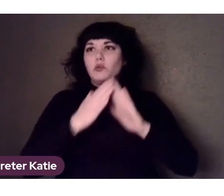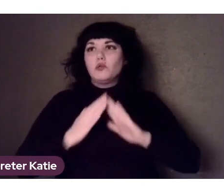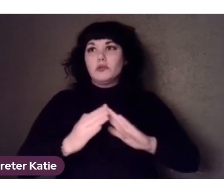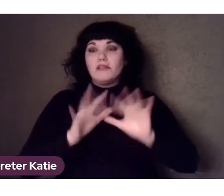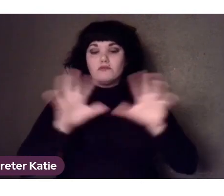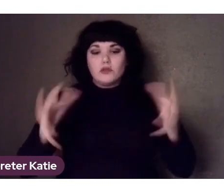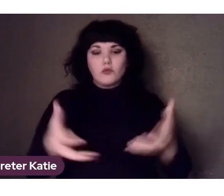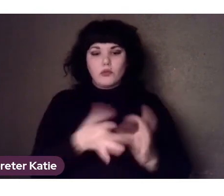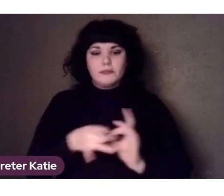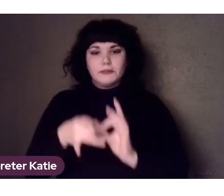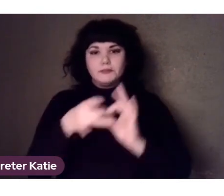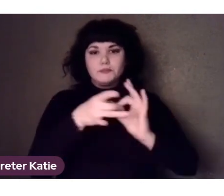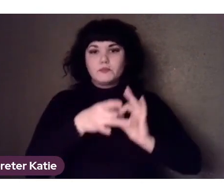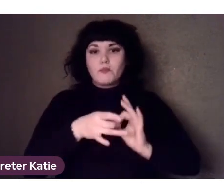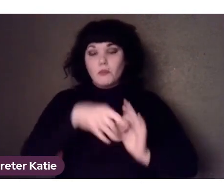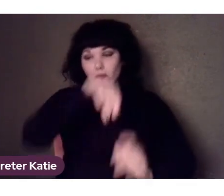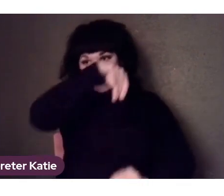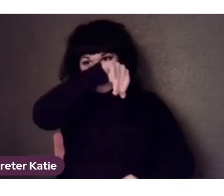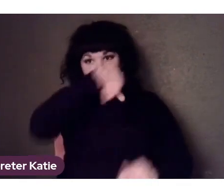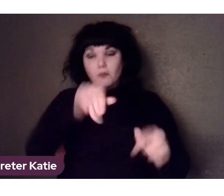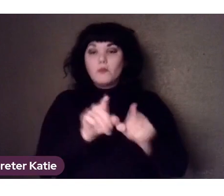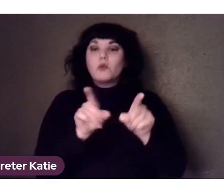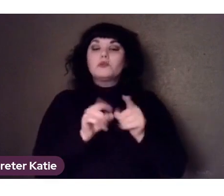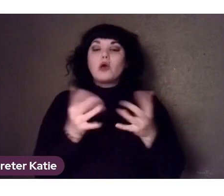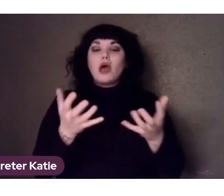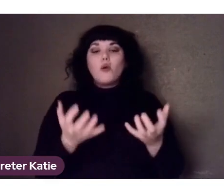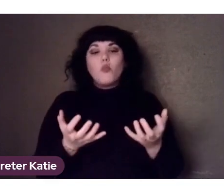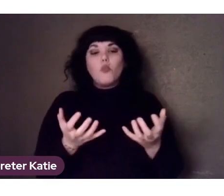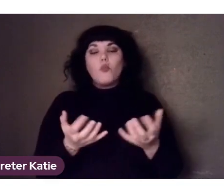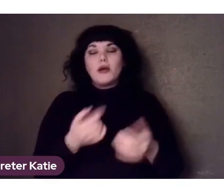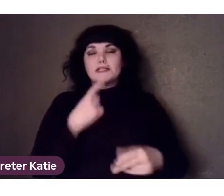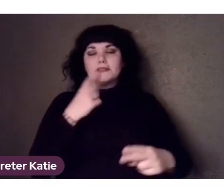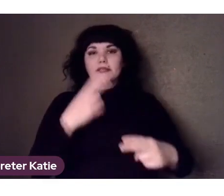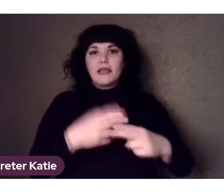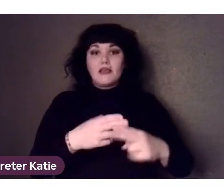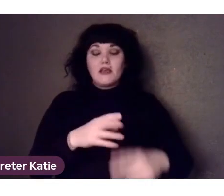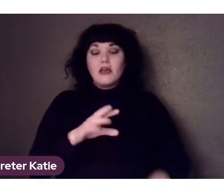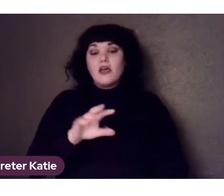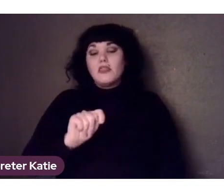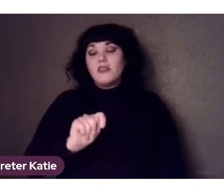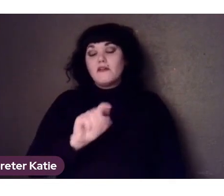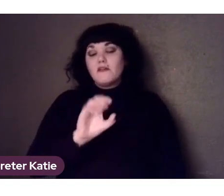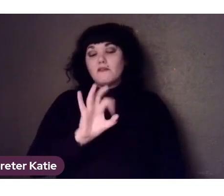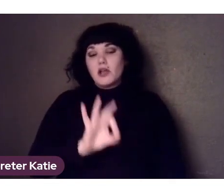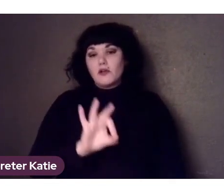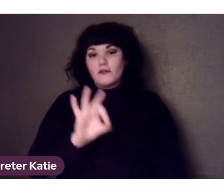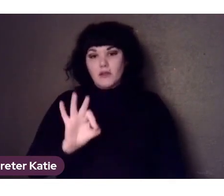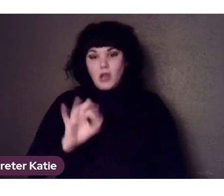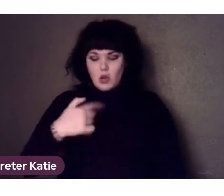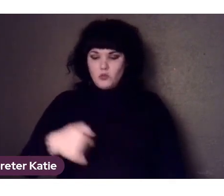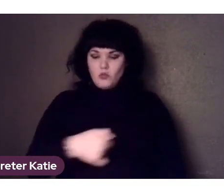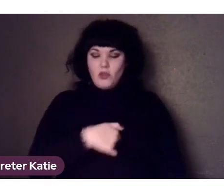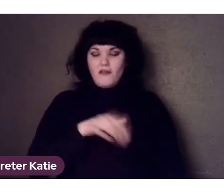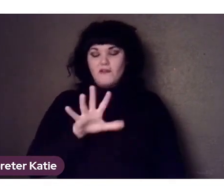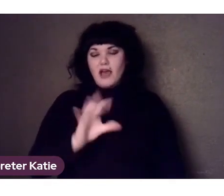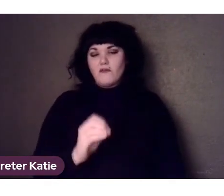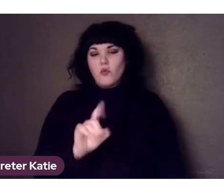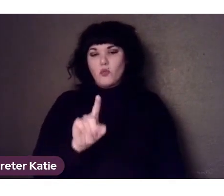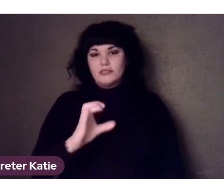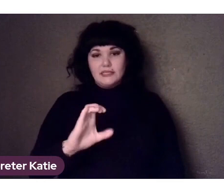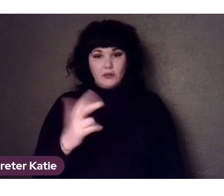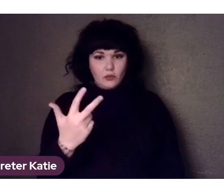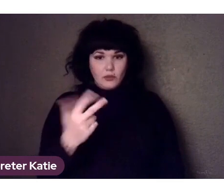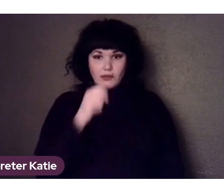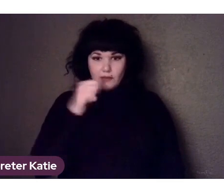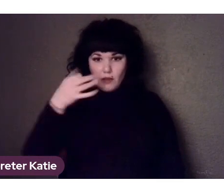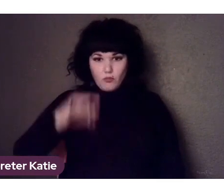So I also wanted to just say that the Firecracker Foundation is a 501c3 nonprofit organization based